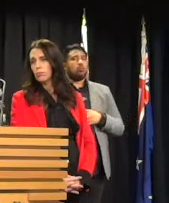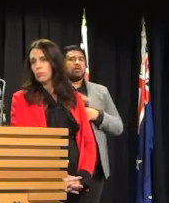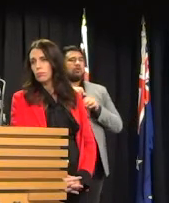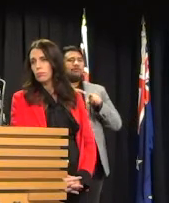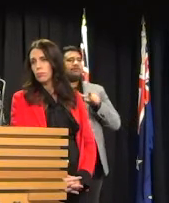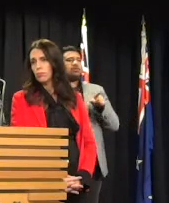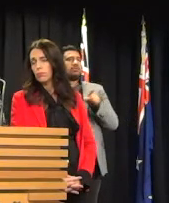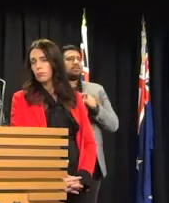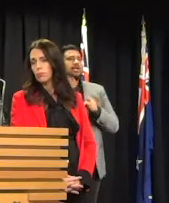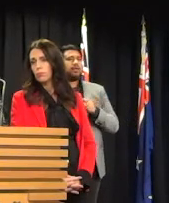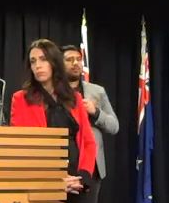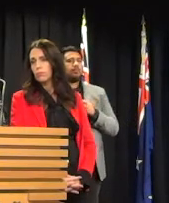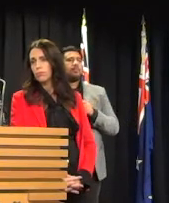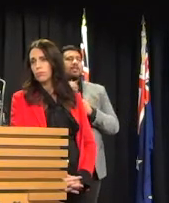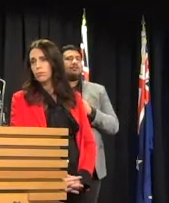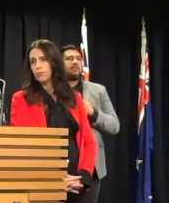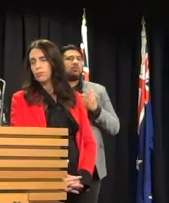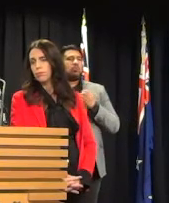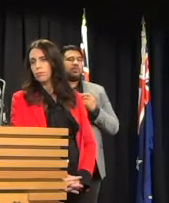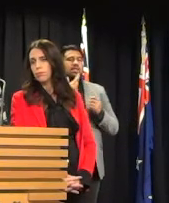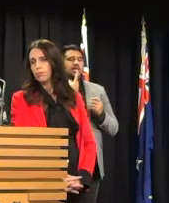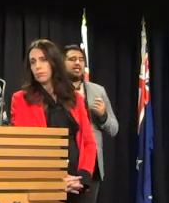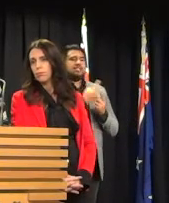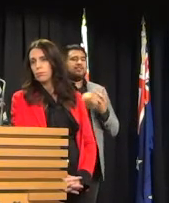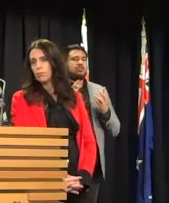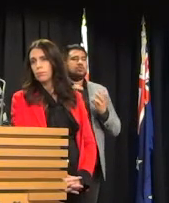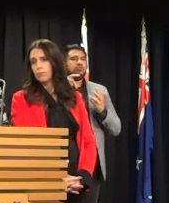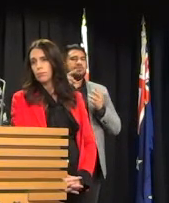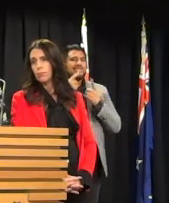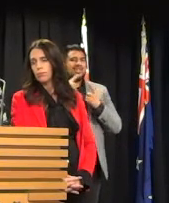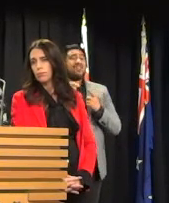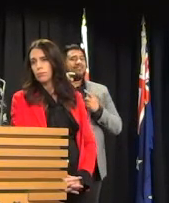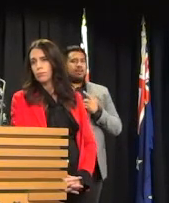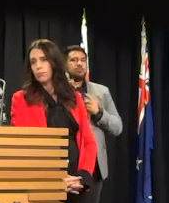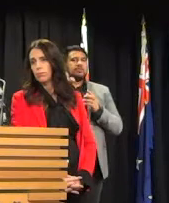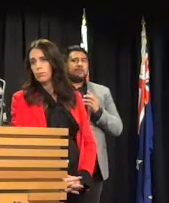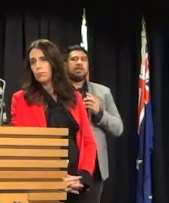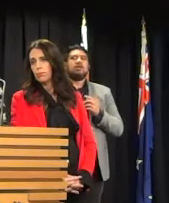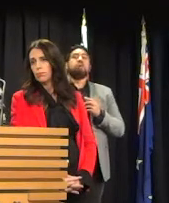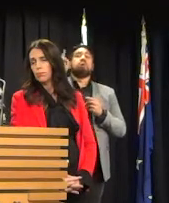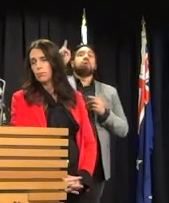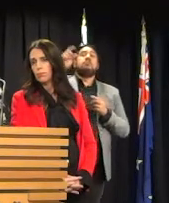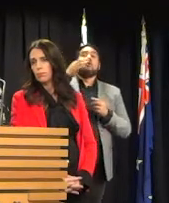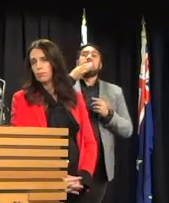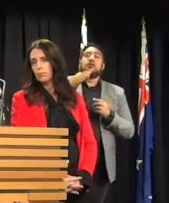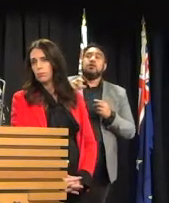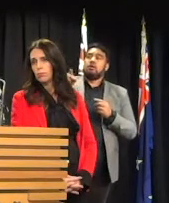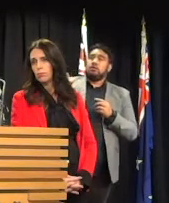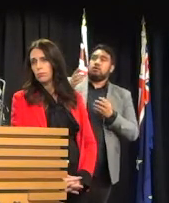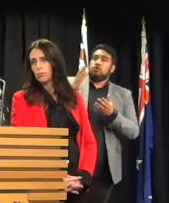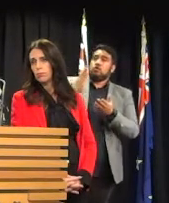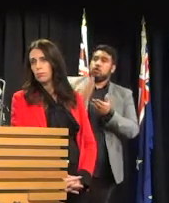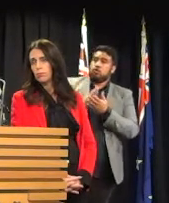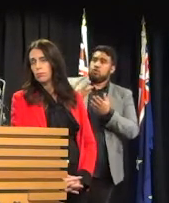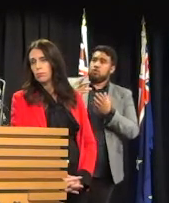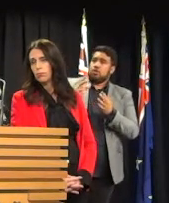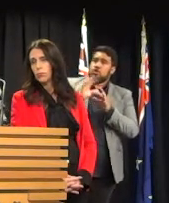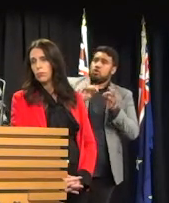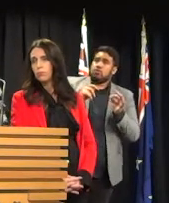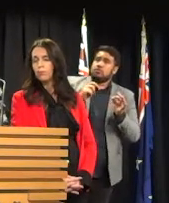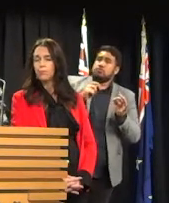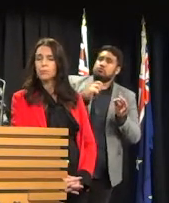government with individual client level data. So That was a failure. Do you have a mistrust of predictive analytics?